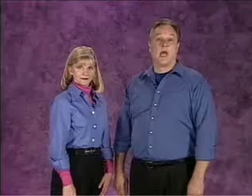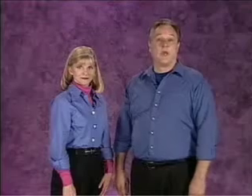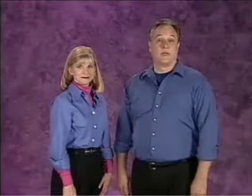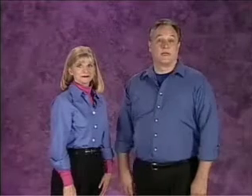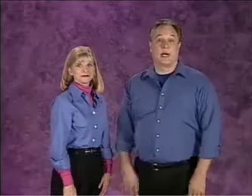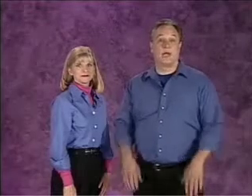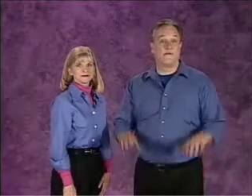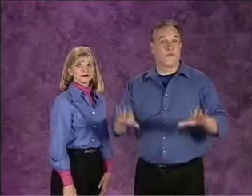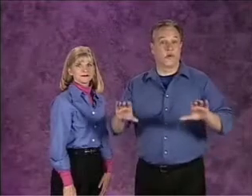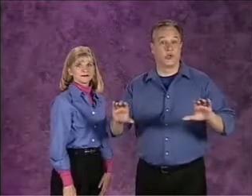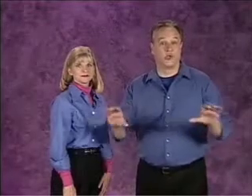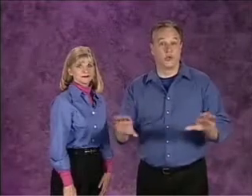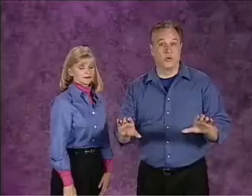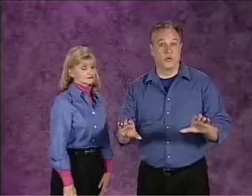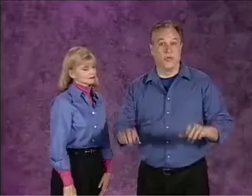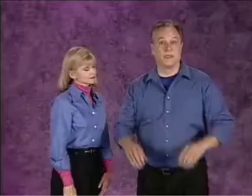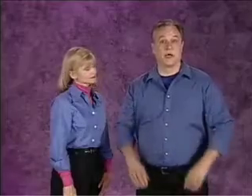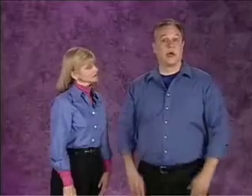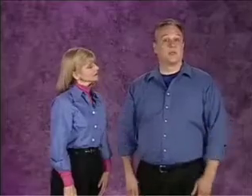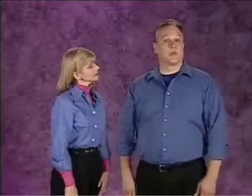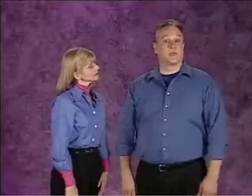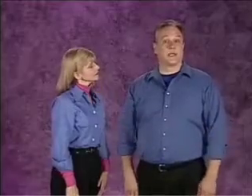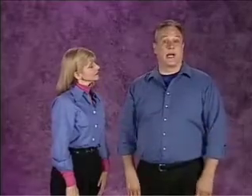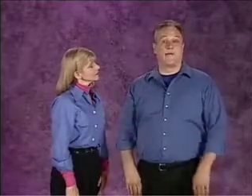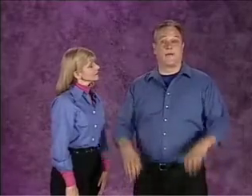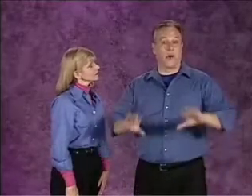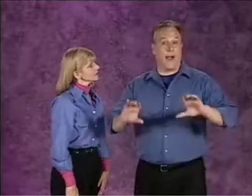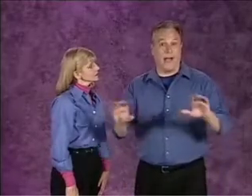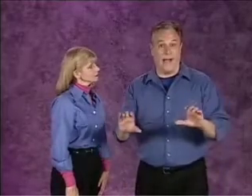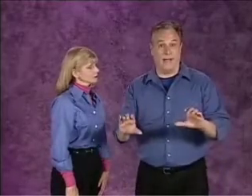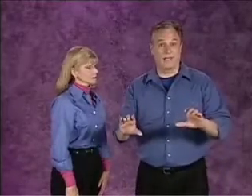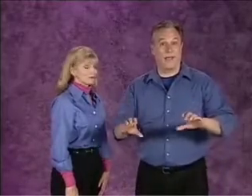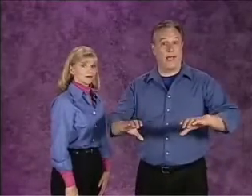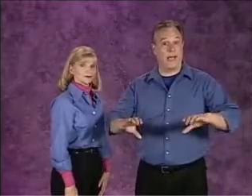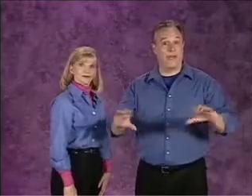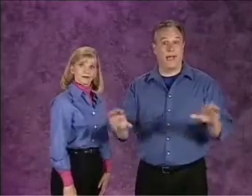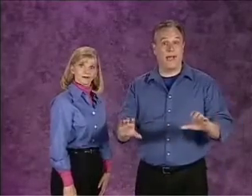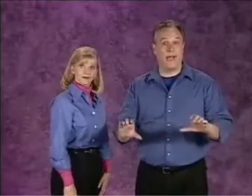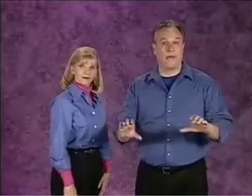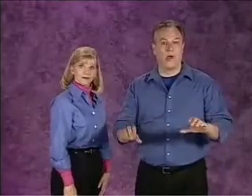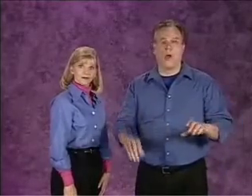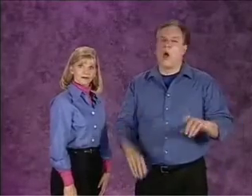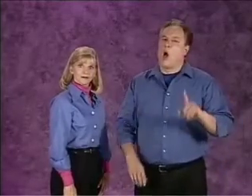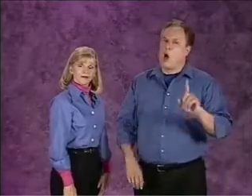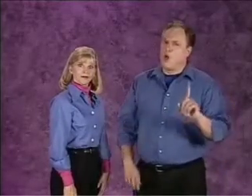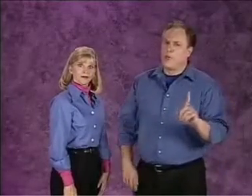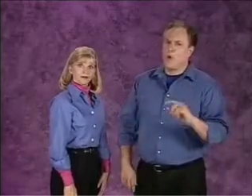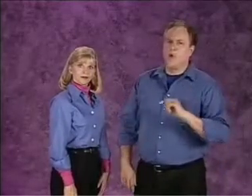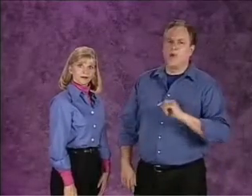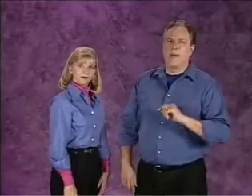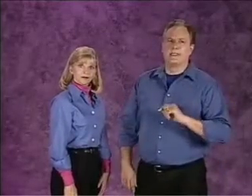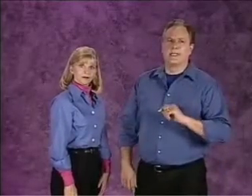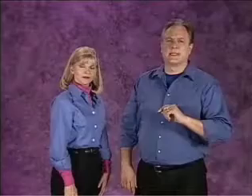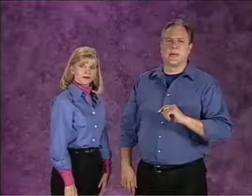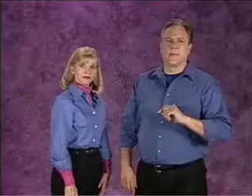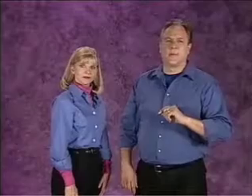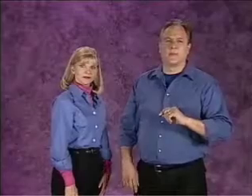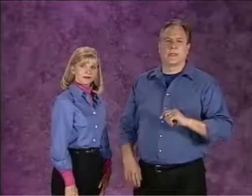The sign for do is also the sign for act and behave. Although you may see some people